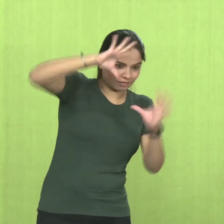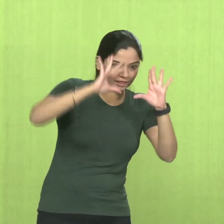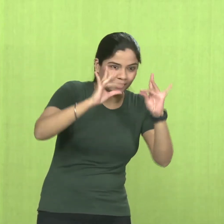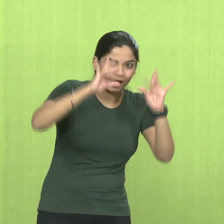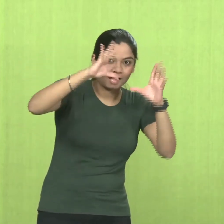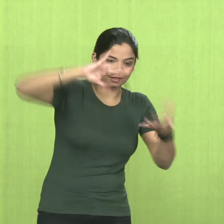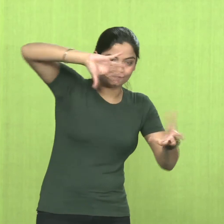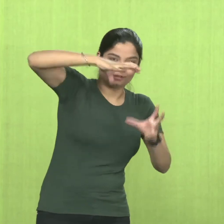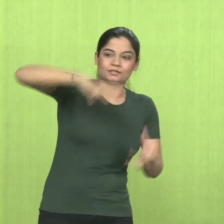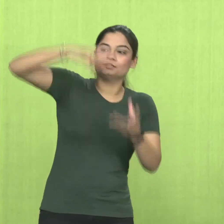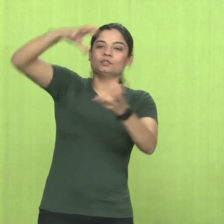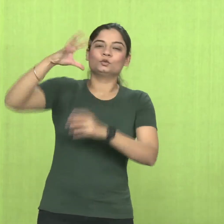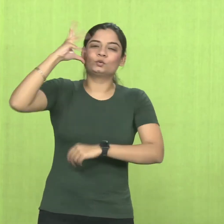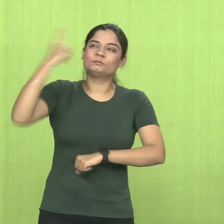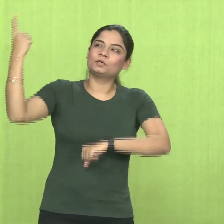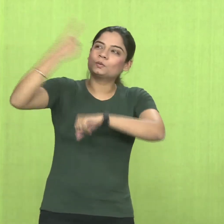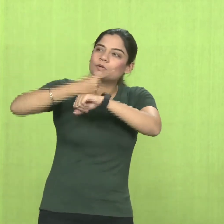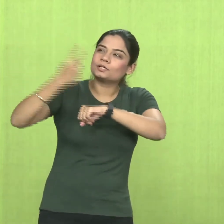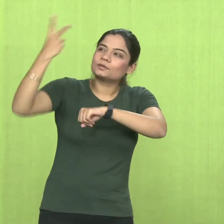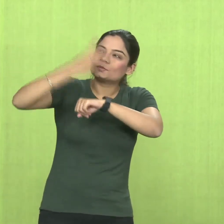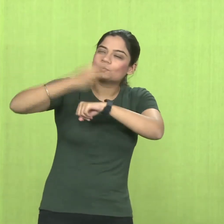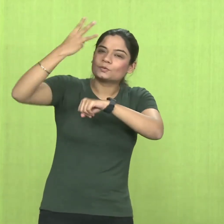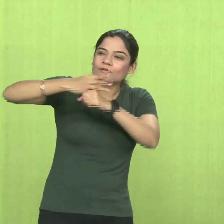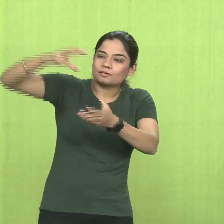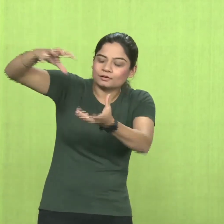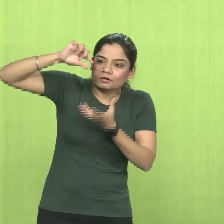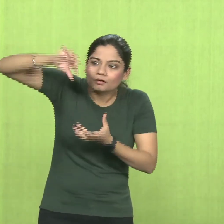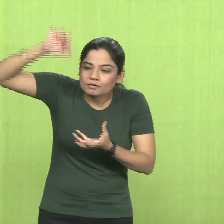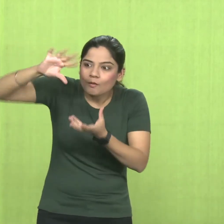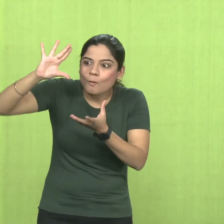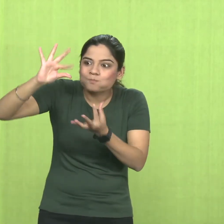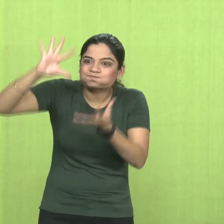everything is added and it ferments and then becomes achar. So that is ferments.